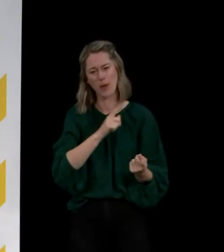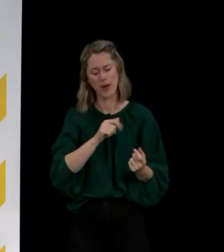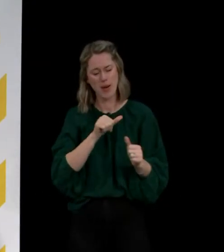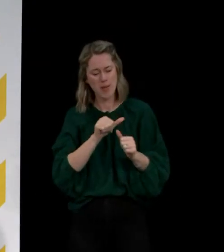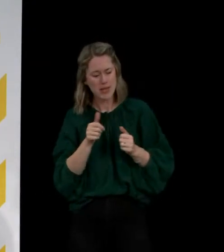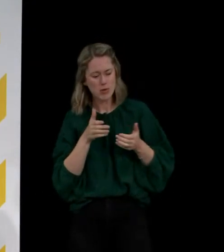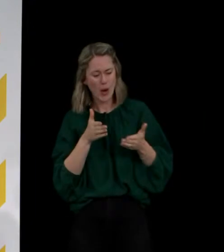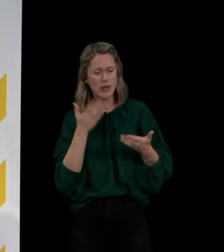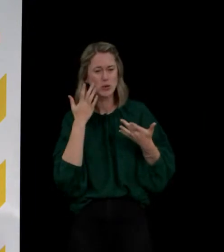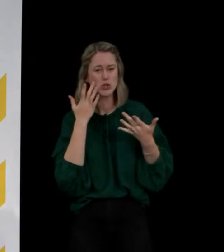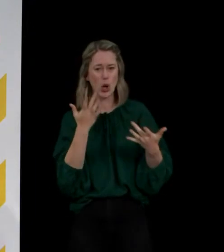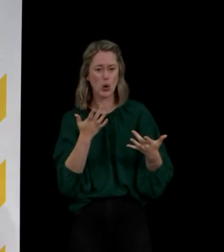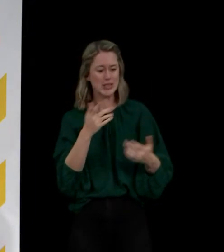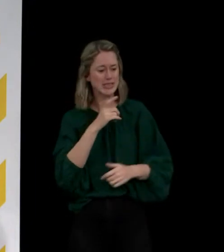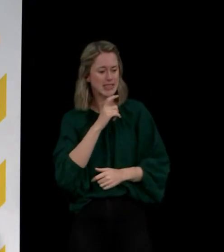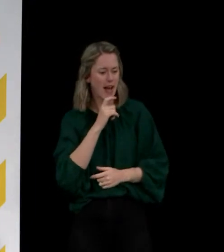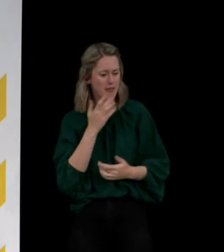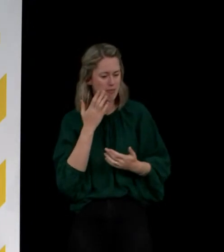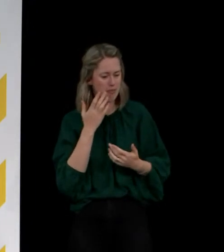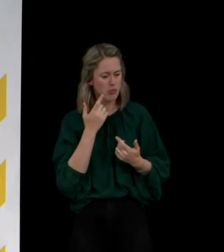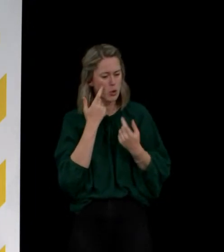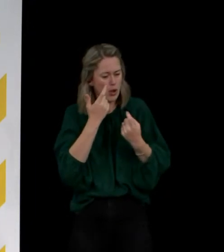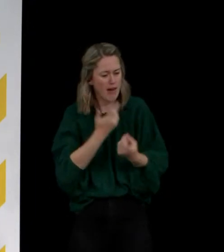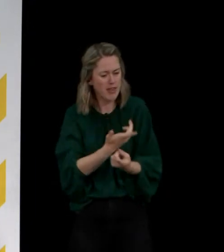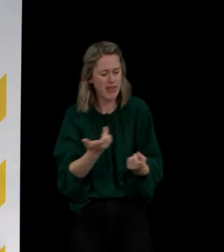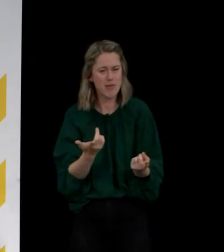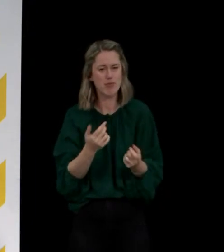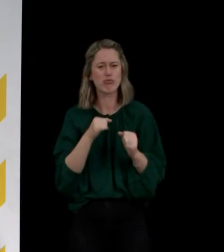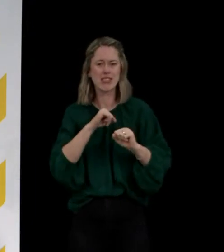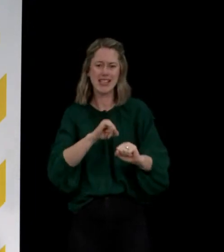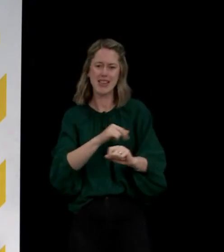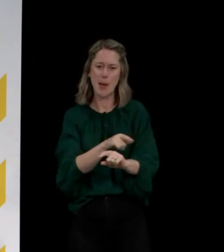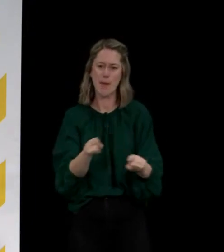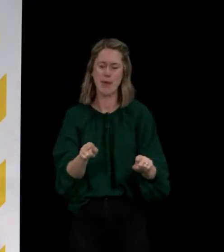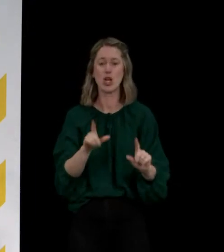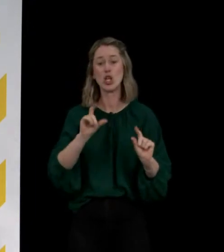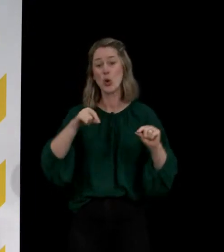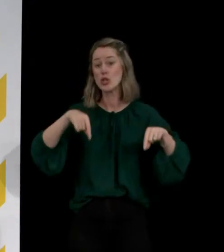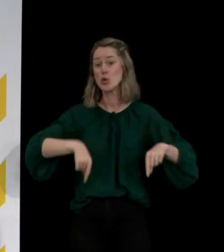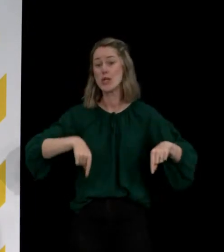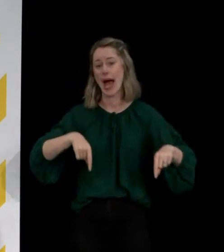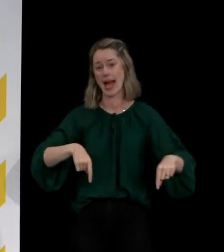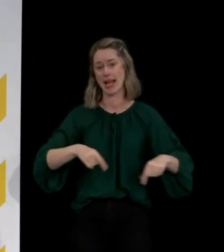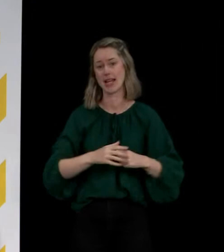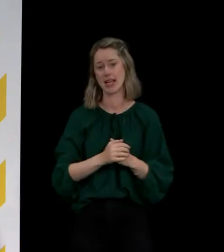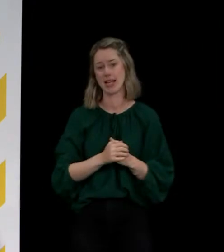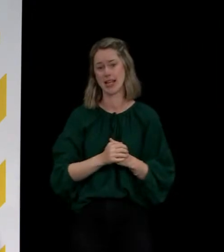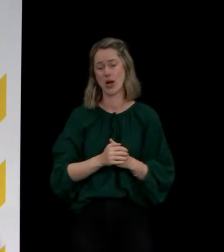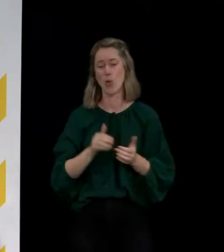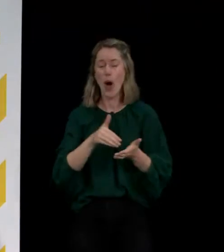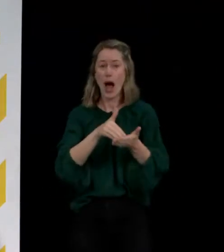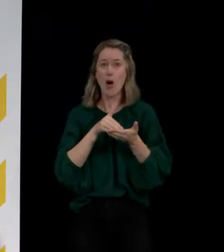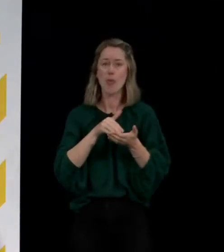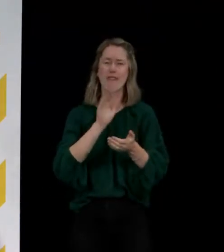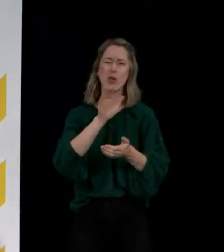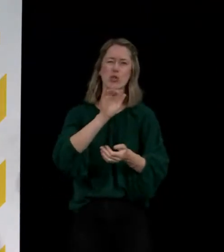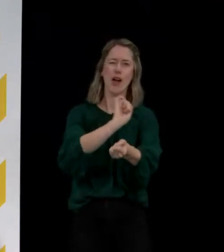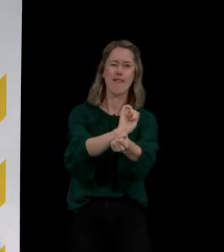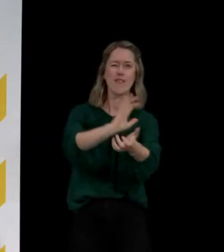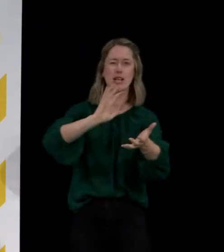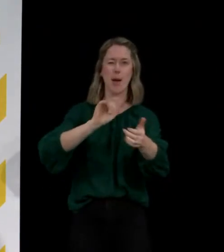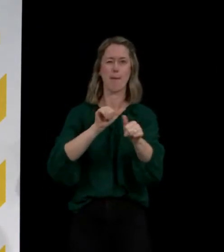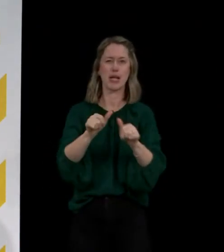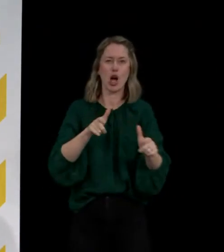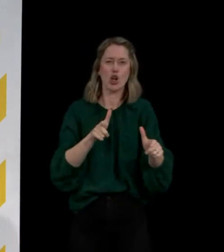your employees that you care than by keeping them well? Please do it today. It is, of course, our ticket to greater freedom and greater